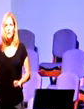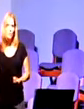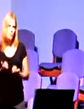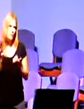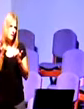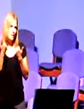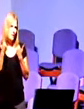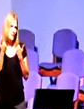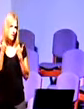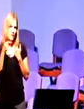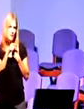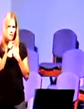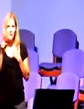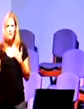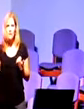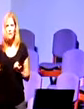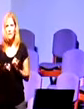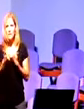moment you